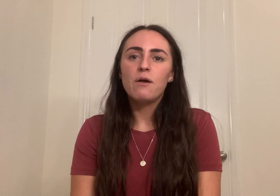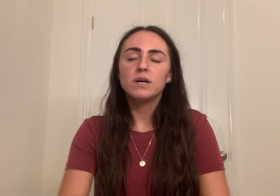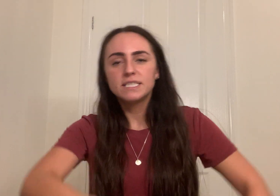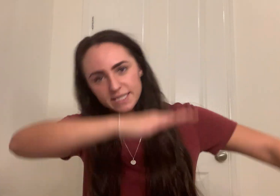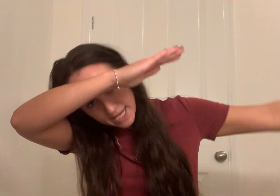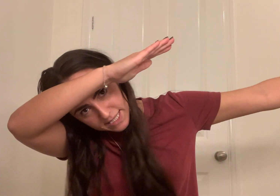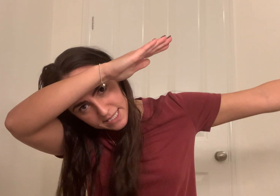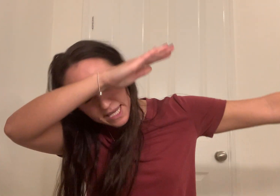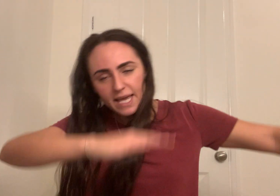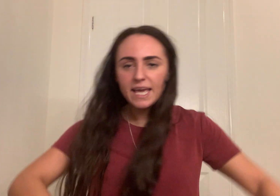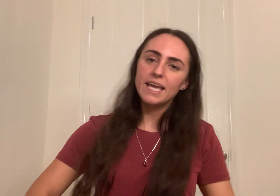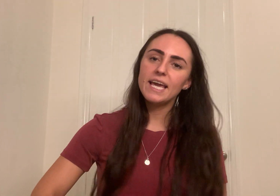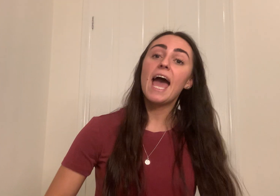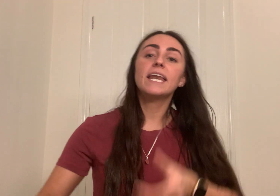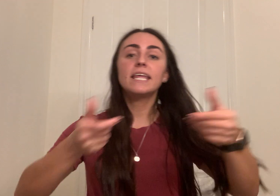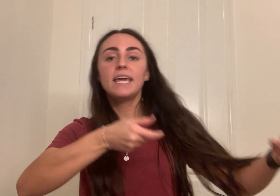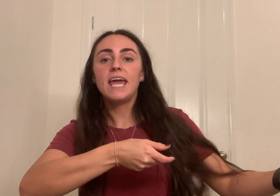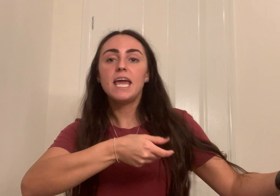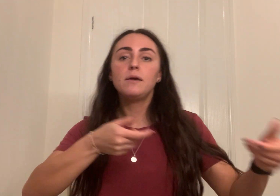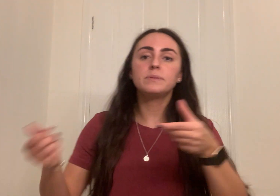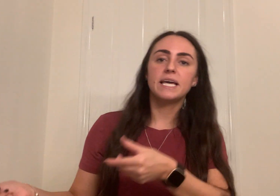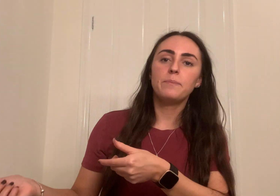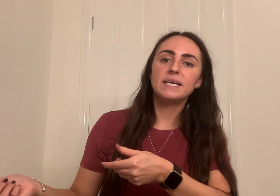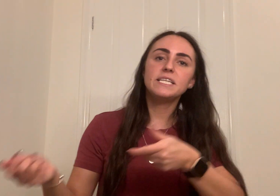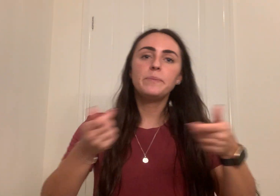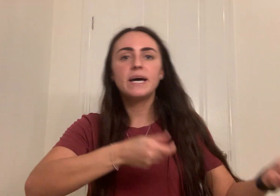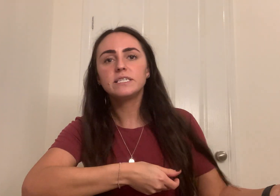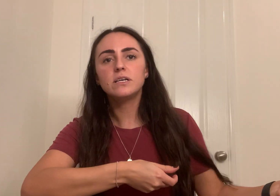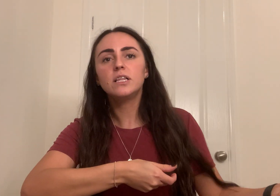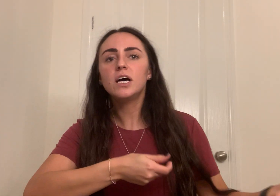was dancing and games, like you're passing a parcel along.